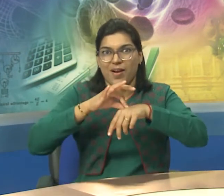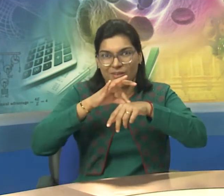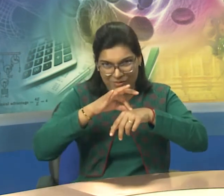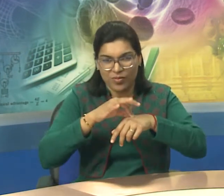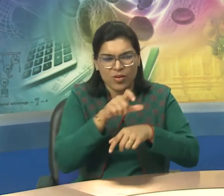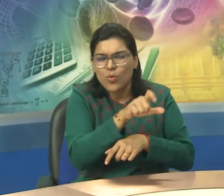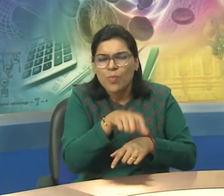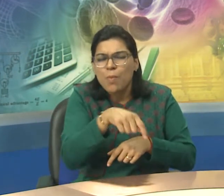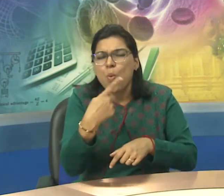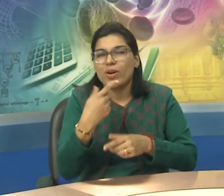human resource,